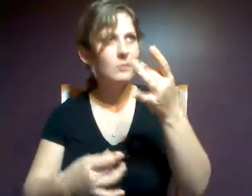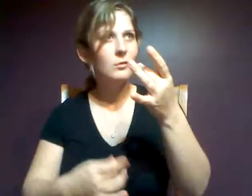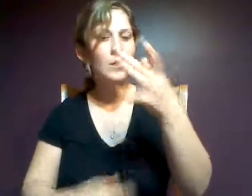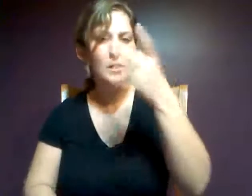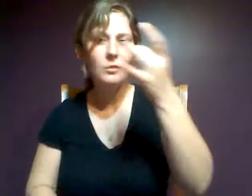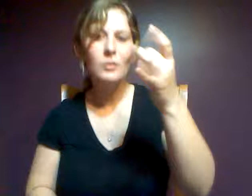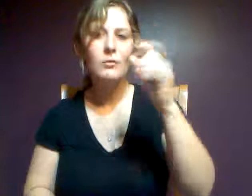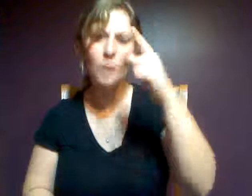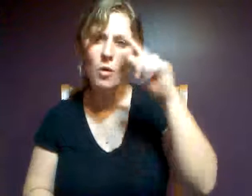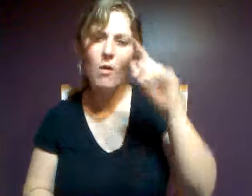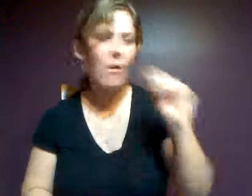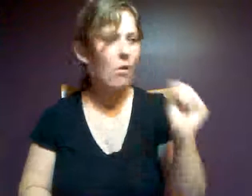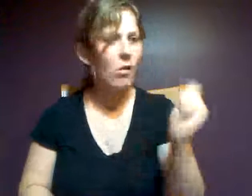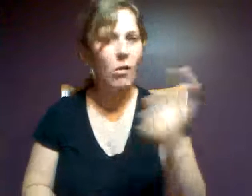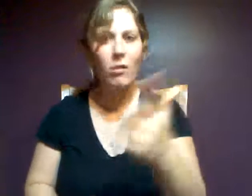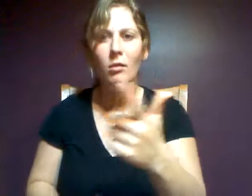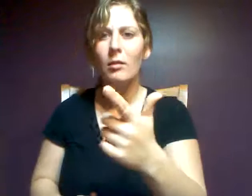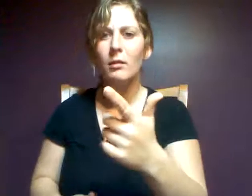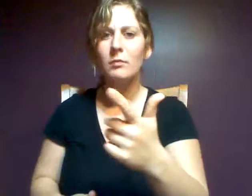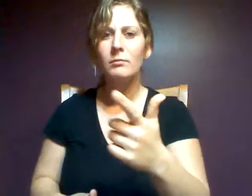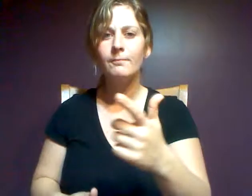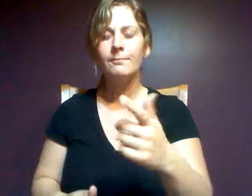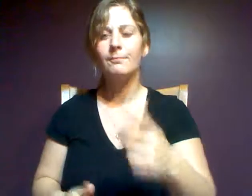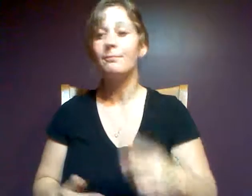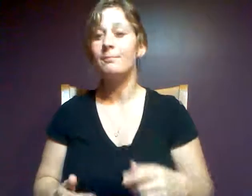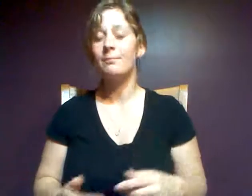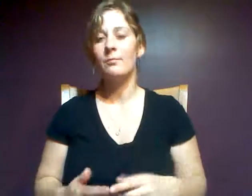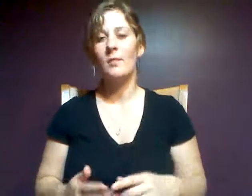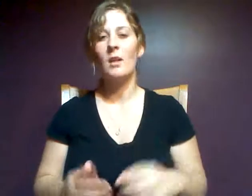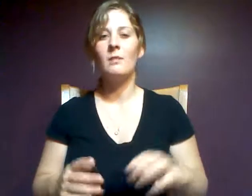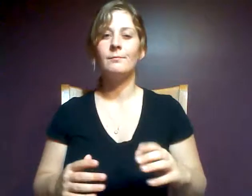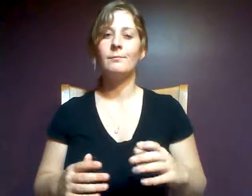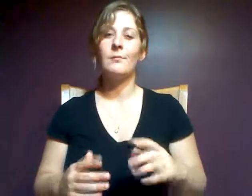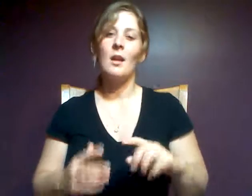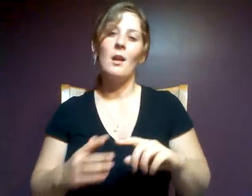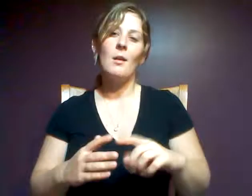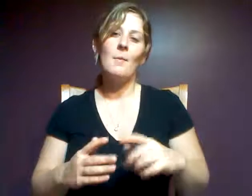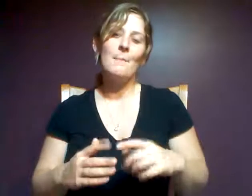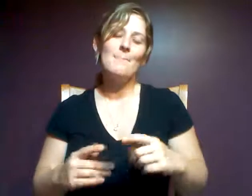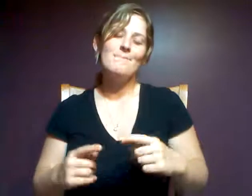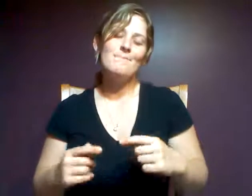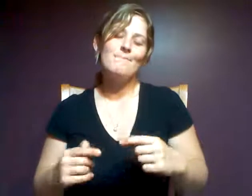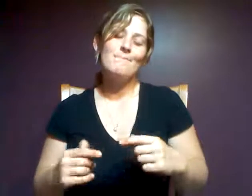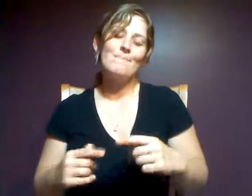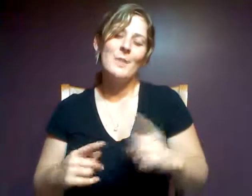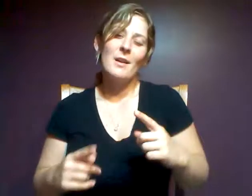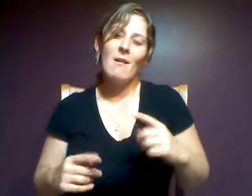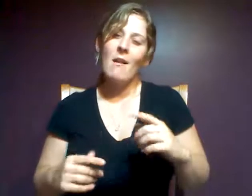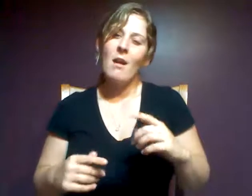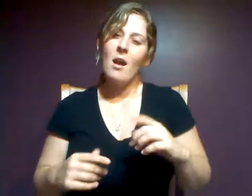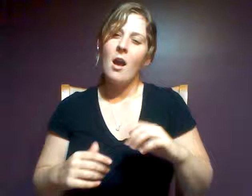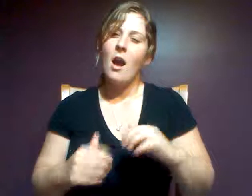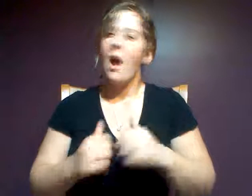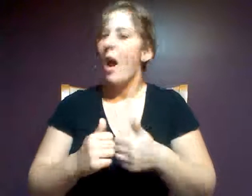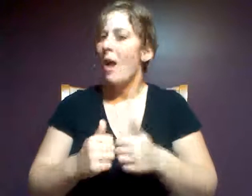that? Well, talking on its own only gets you so far. It's not enough by itself. If you actually want to make a difference,